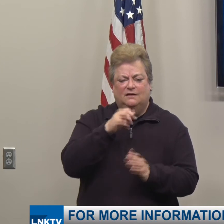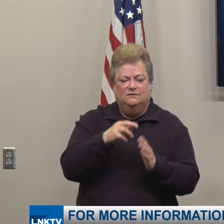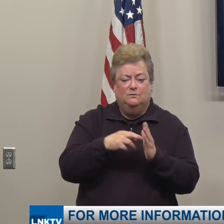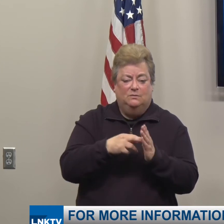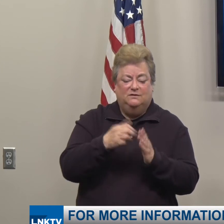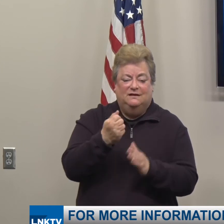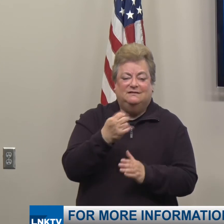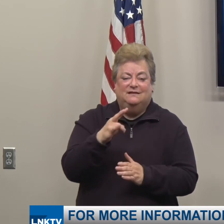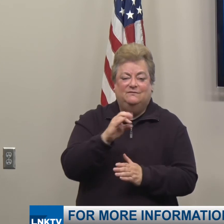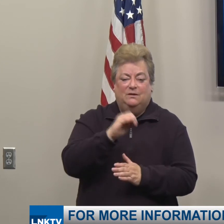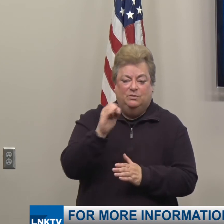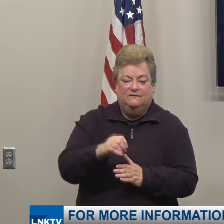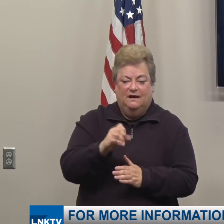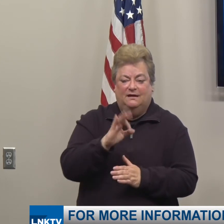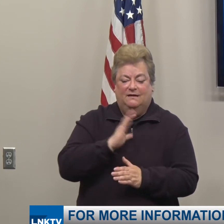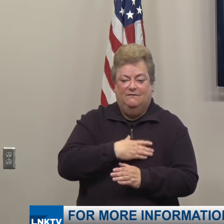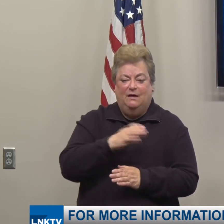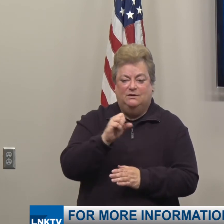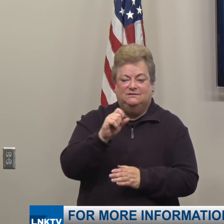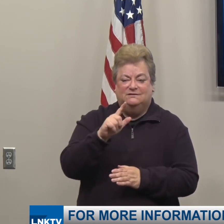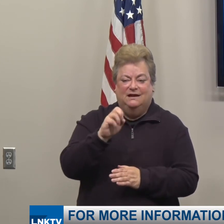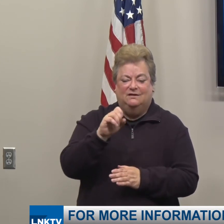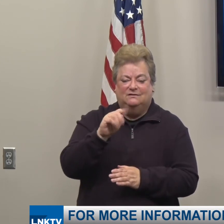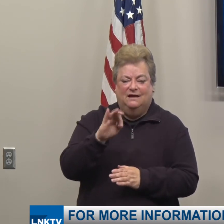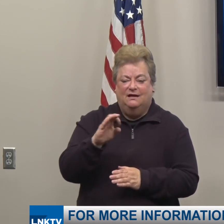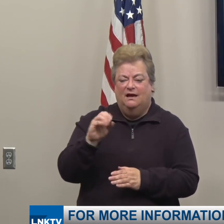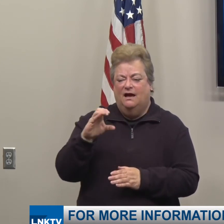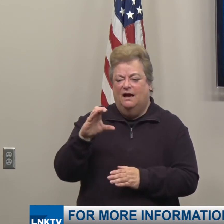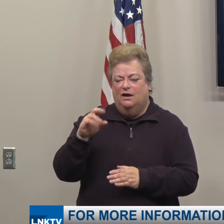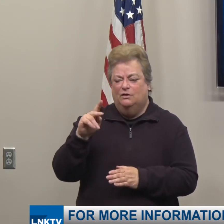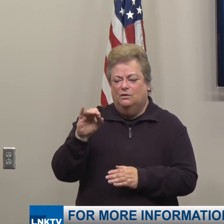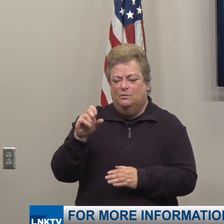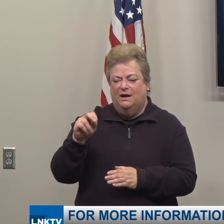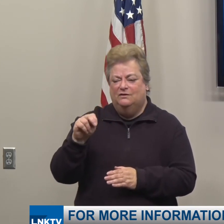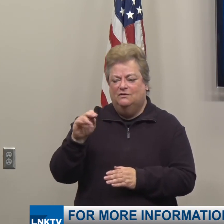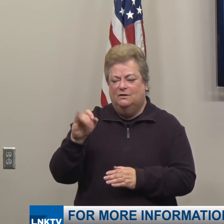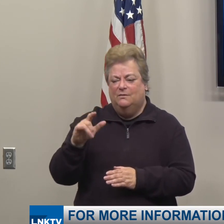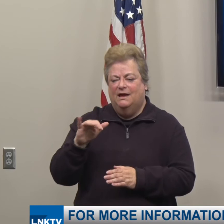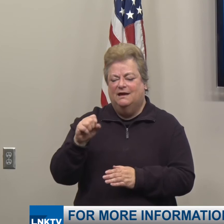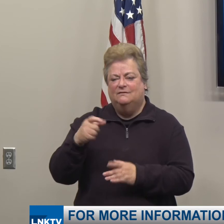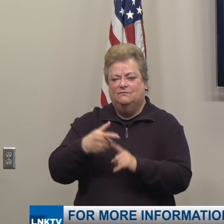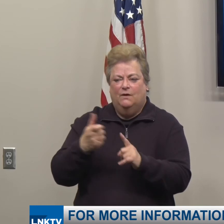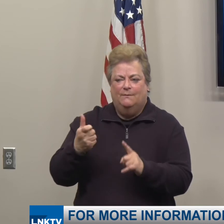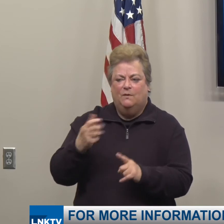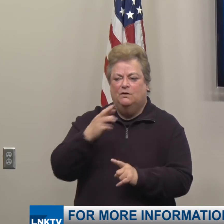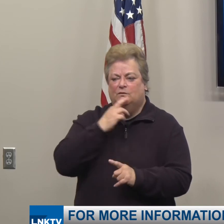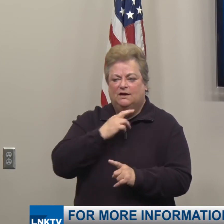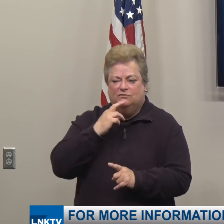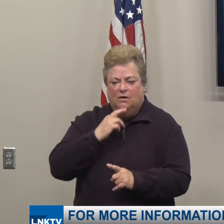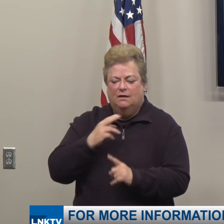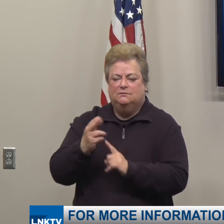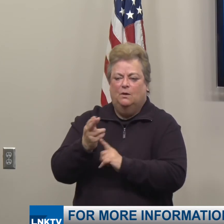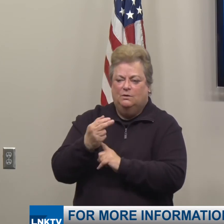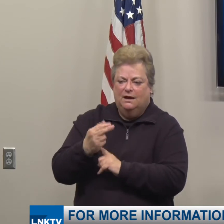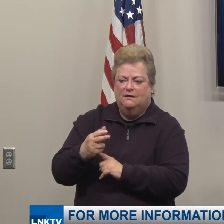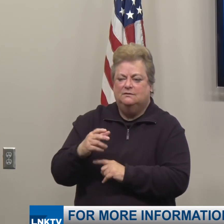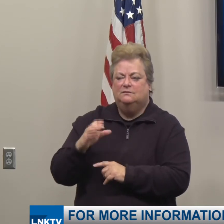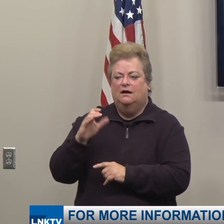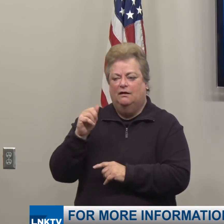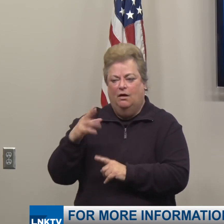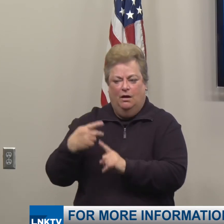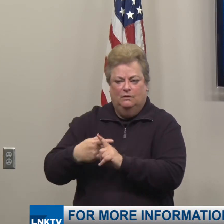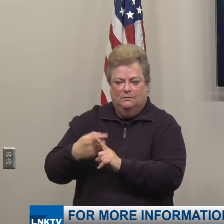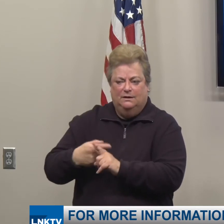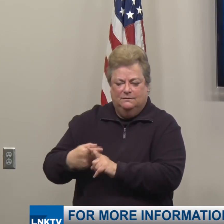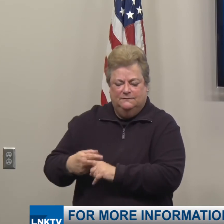of our normal sales tax collections. Occupation tax on food and restaurants, hotels, car rentals, for